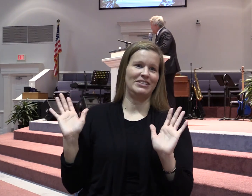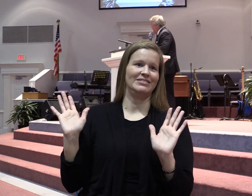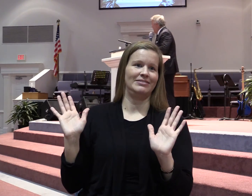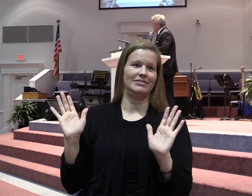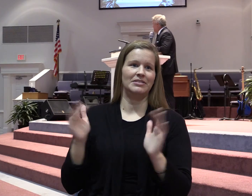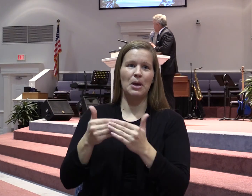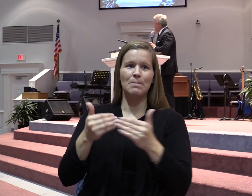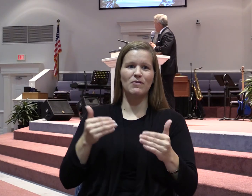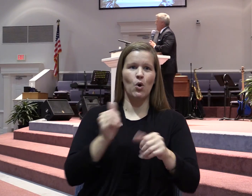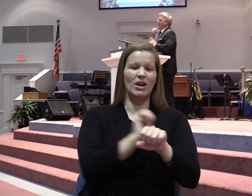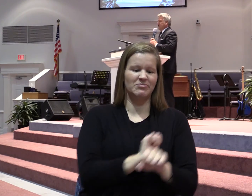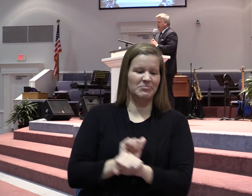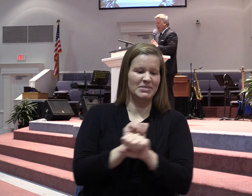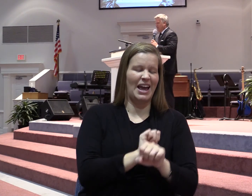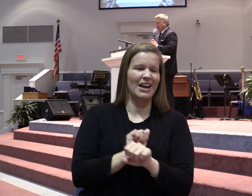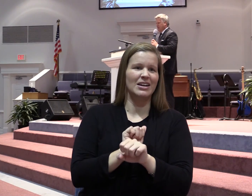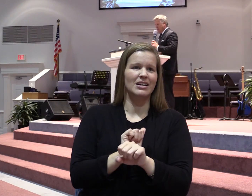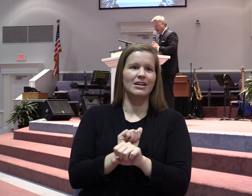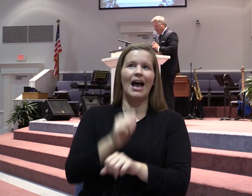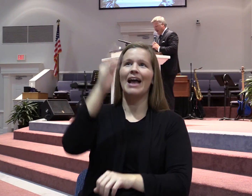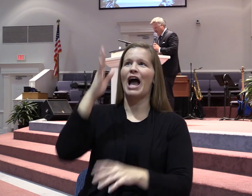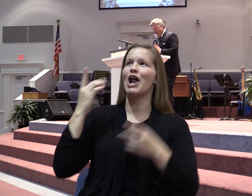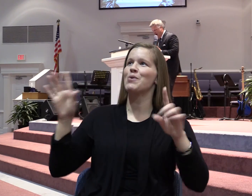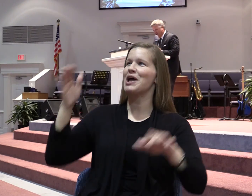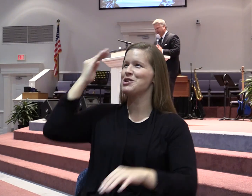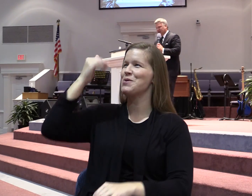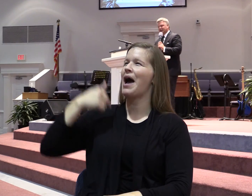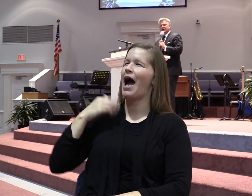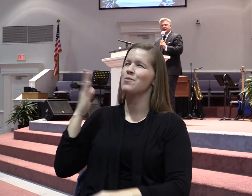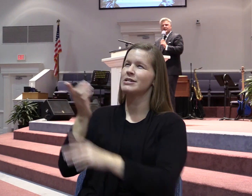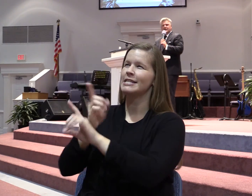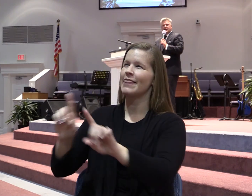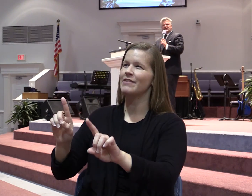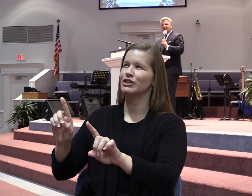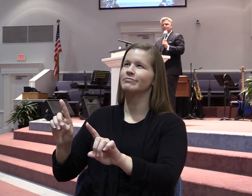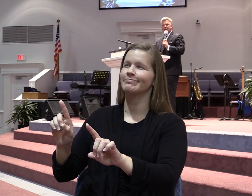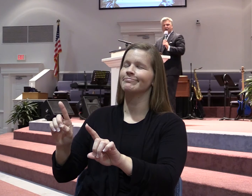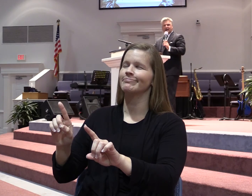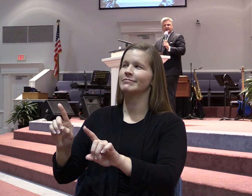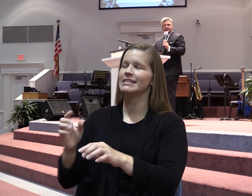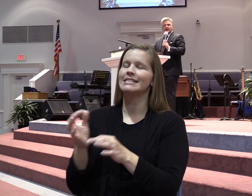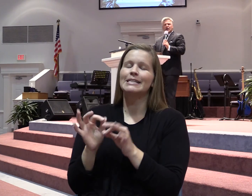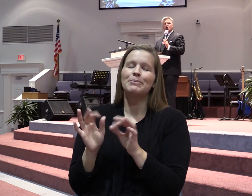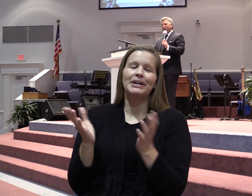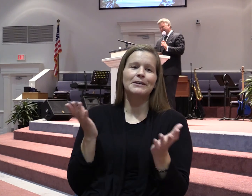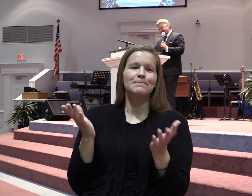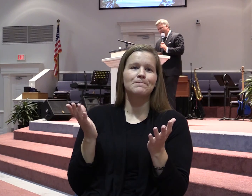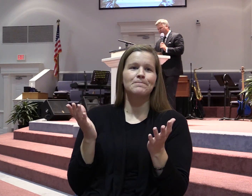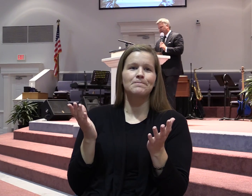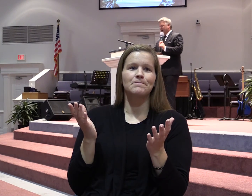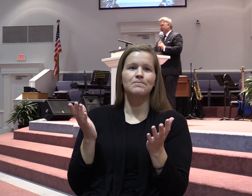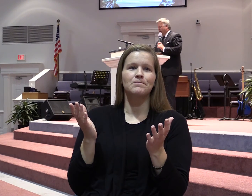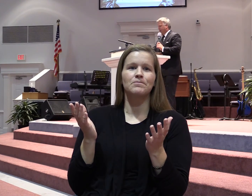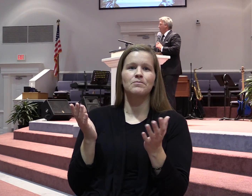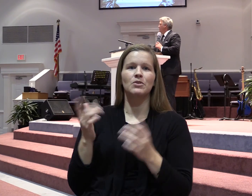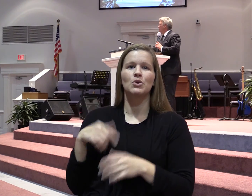Before there was bondage, there was deliverance from the tyranny of that bondage. Simply put, you